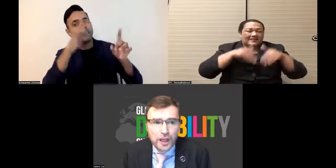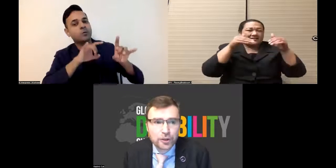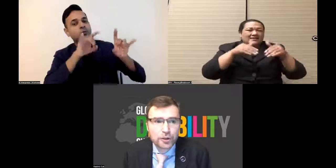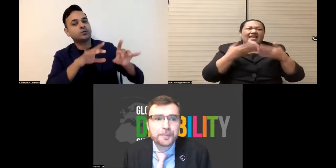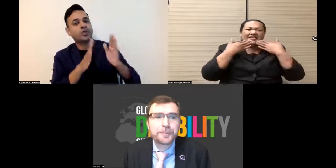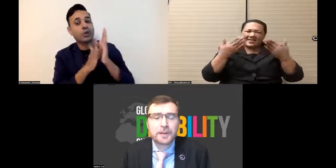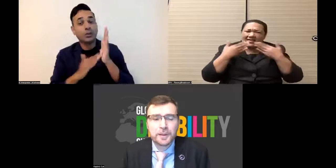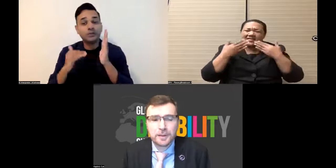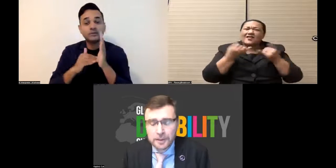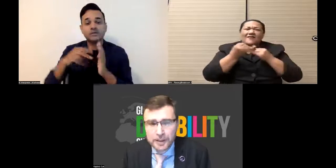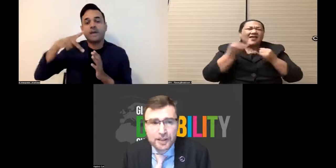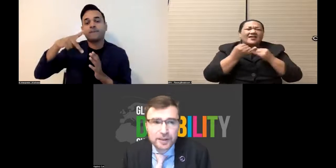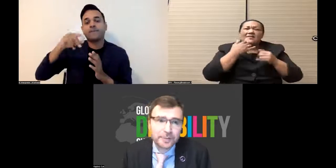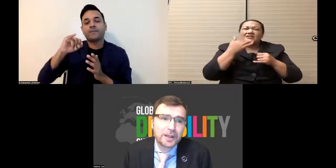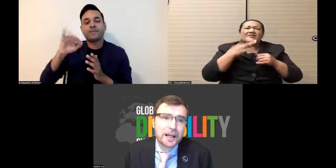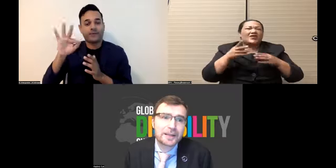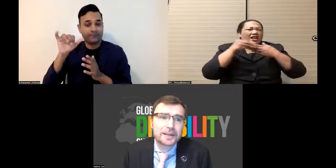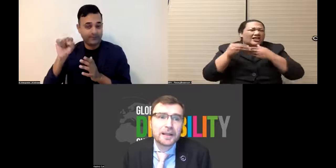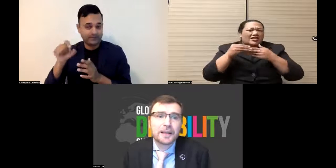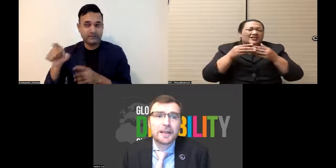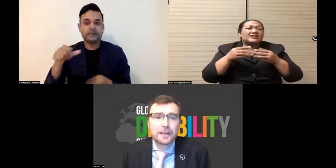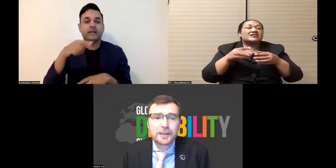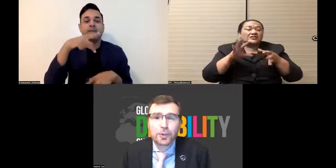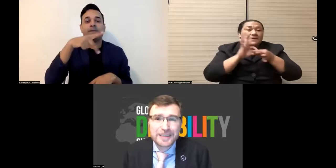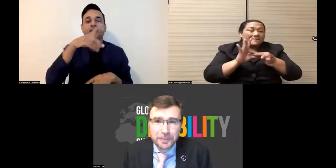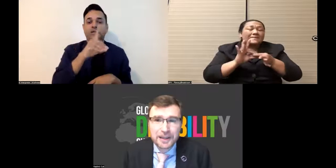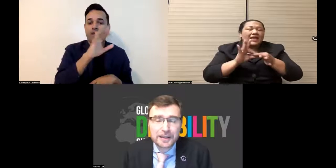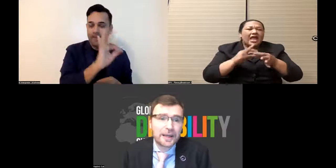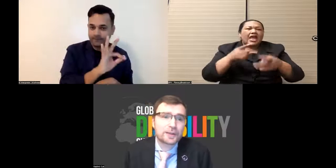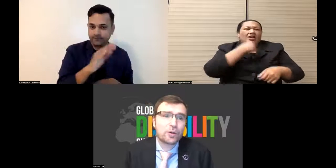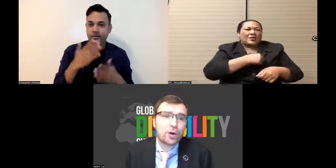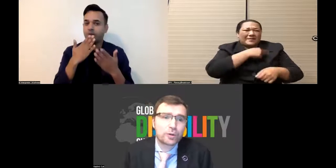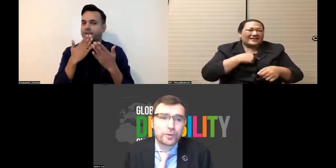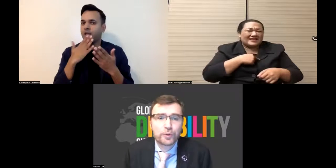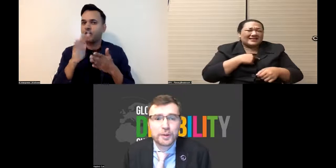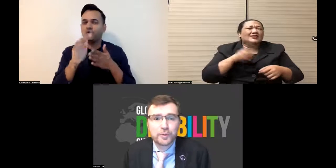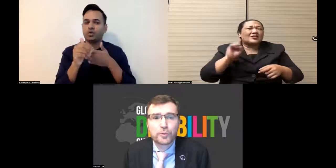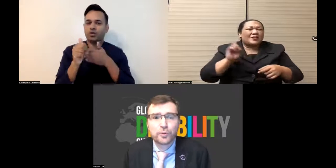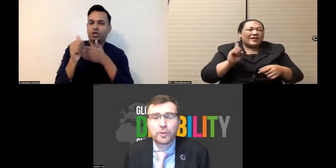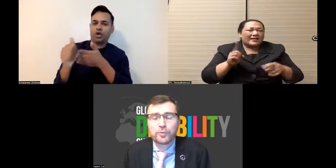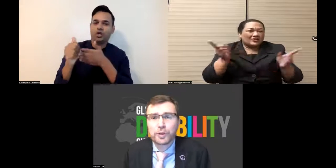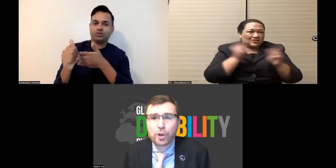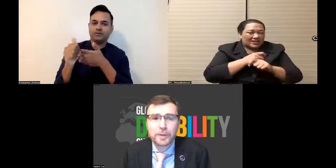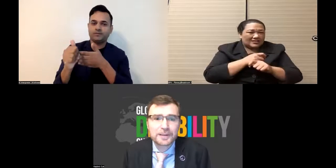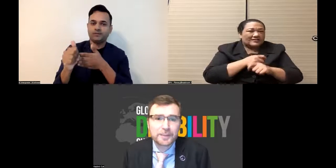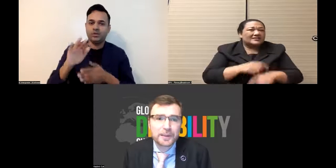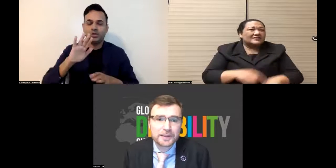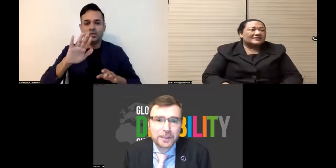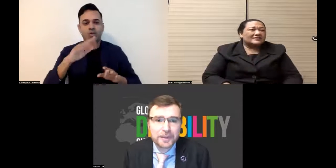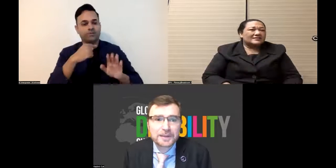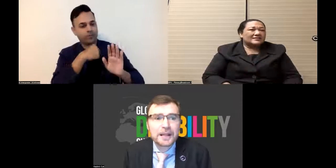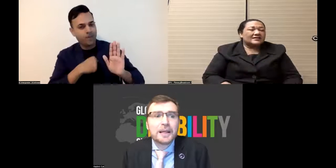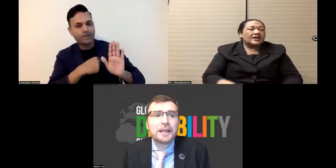to change. International Disability Alliance responsibility as a host for the Global